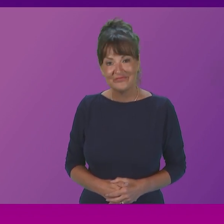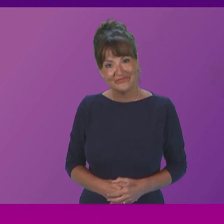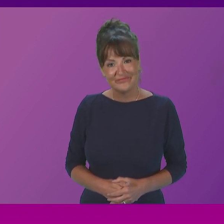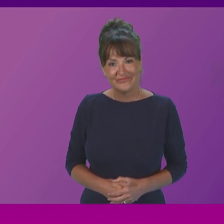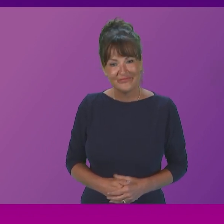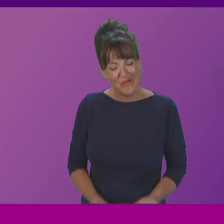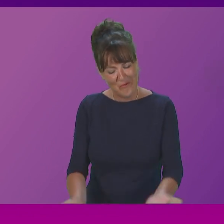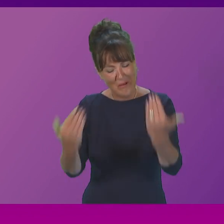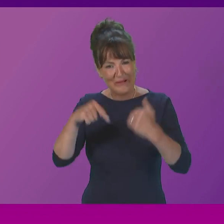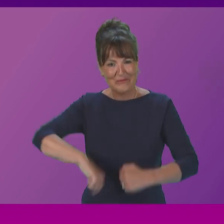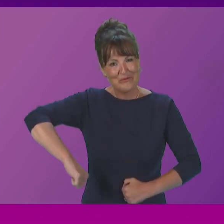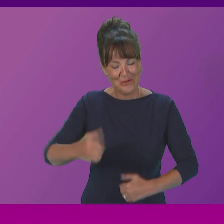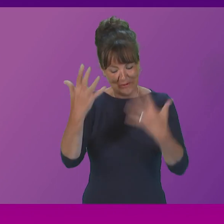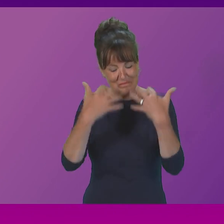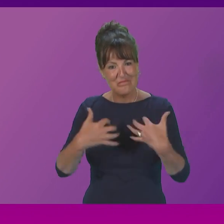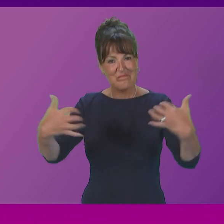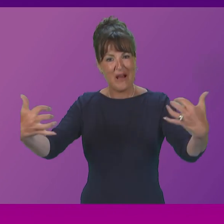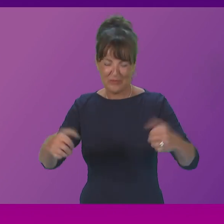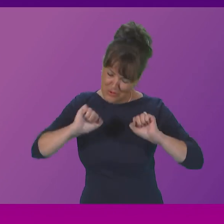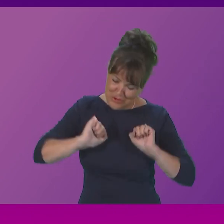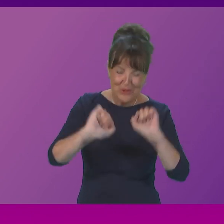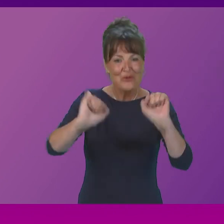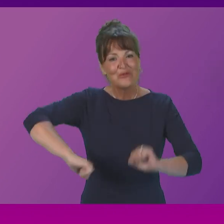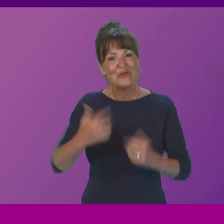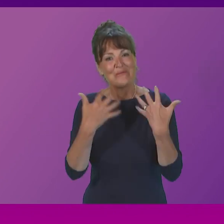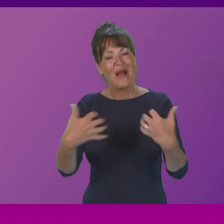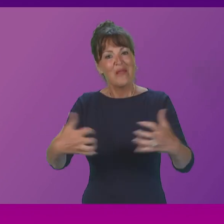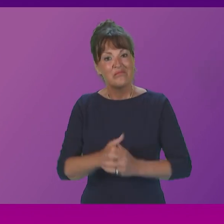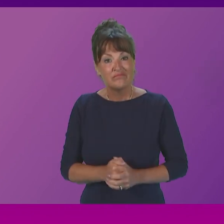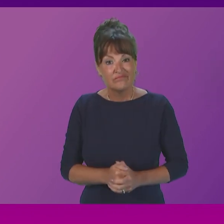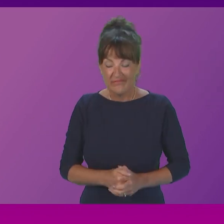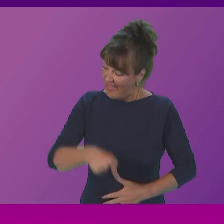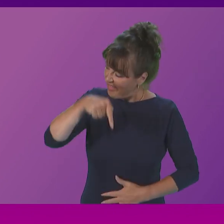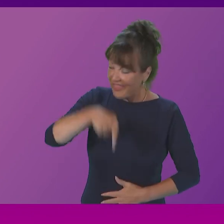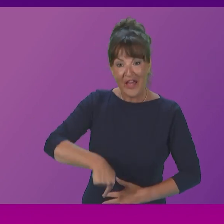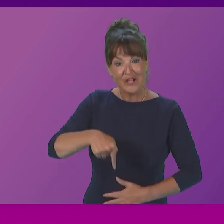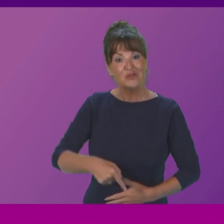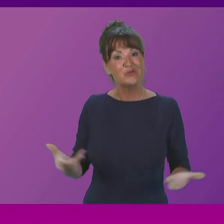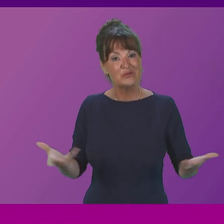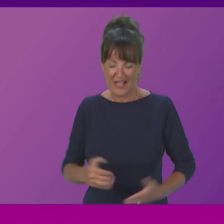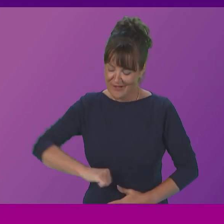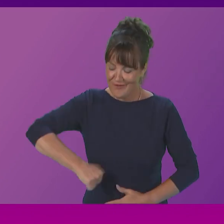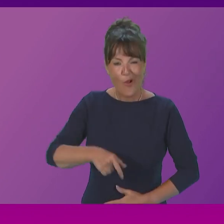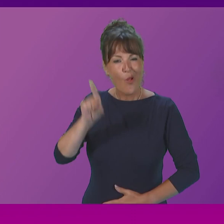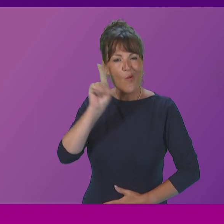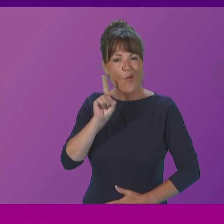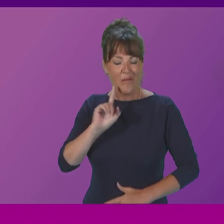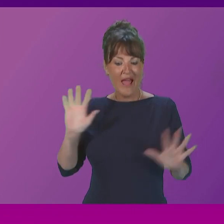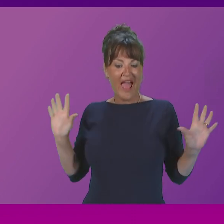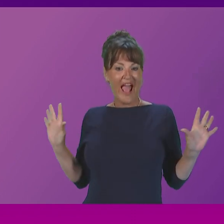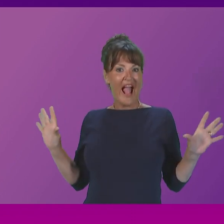Welcome to the Scottish Parliament, to your Scottish Parliament, and to this Scotland's Women